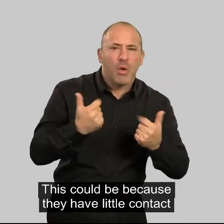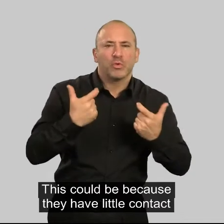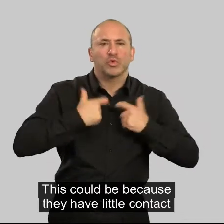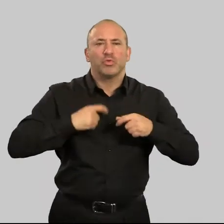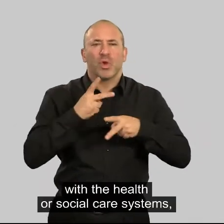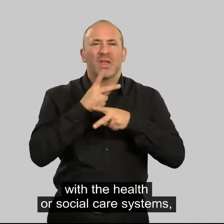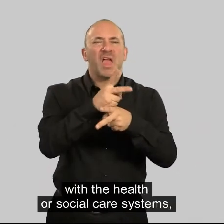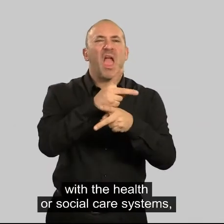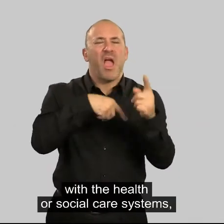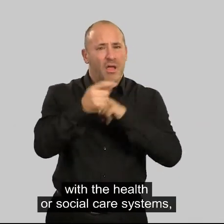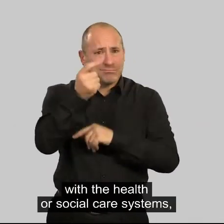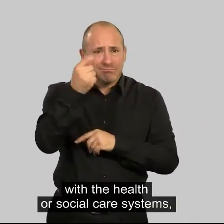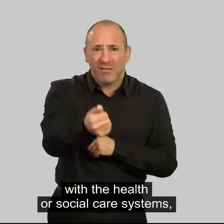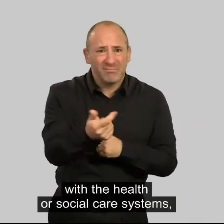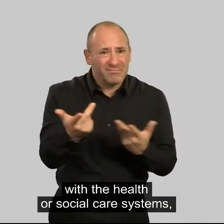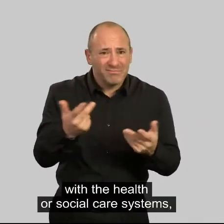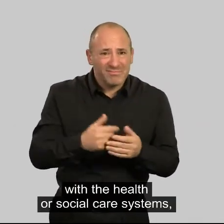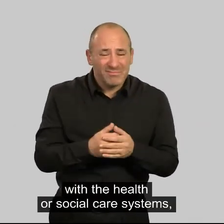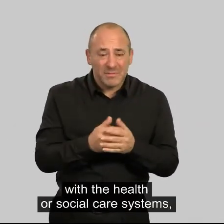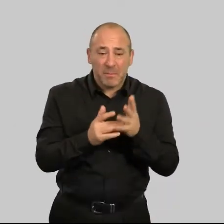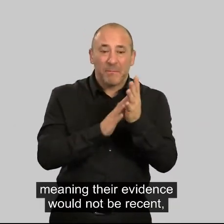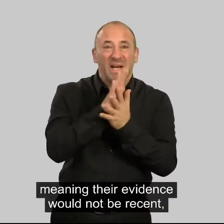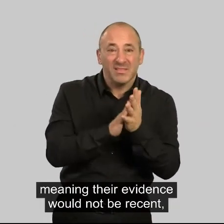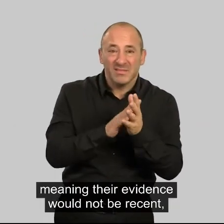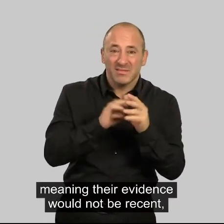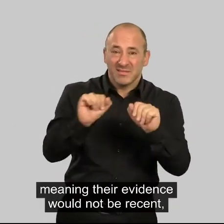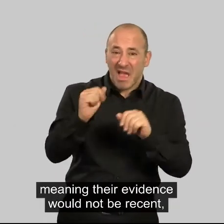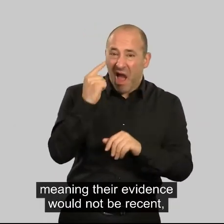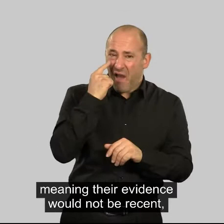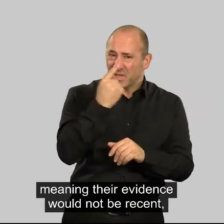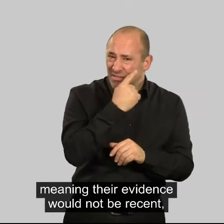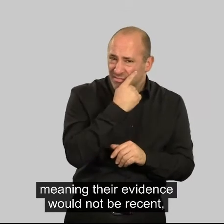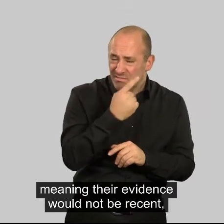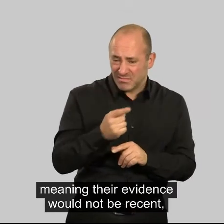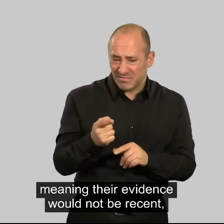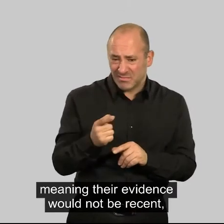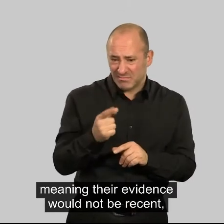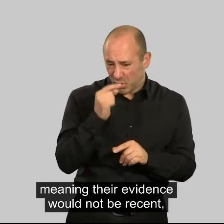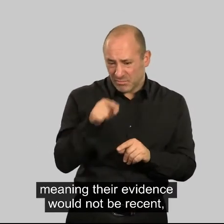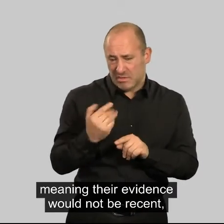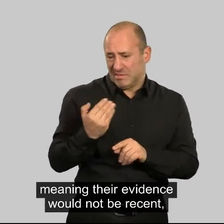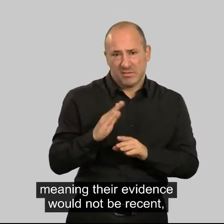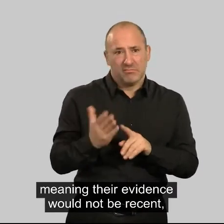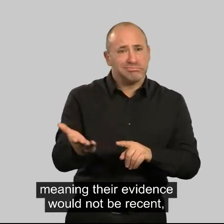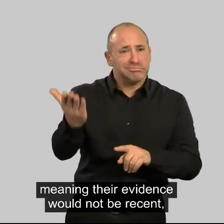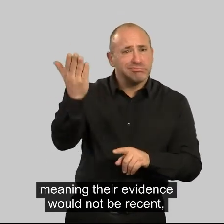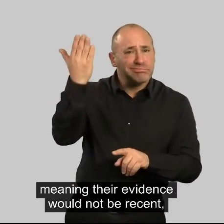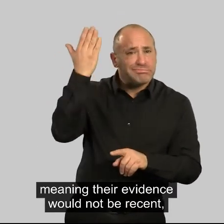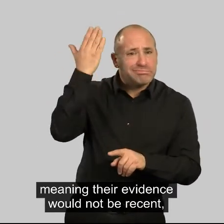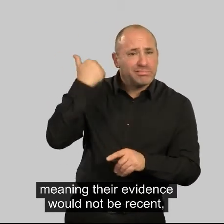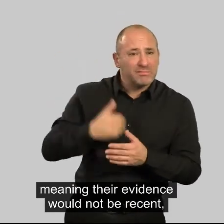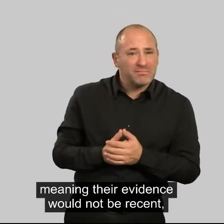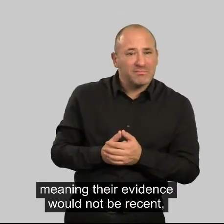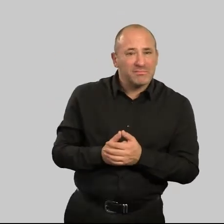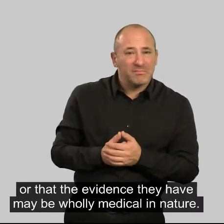little contact with the health or social care systems, meaning their evidence would not be recent, or that